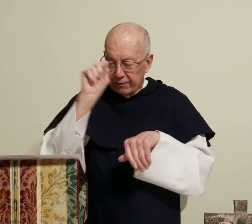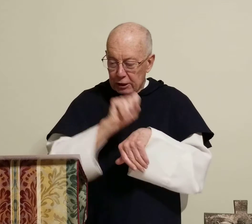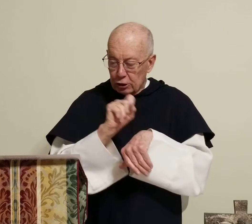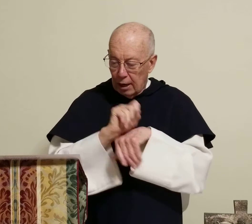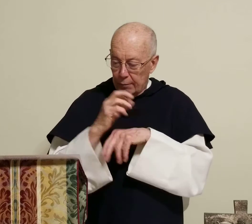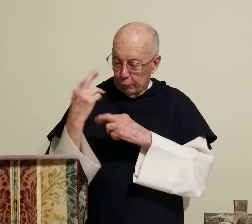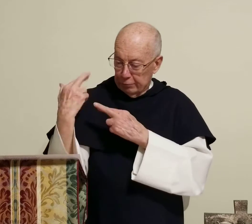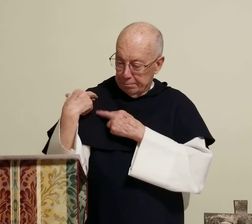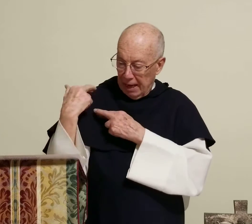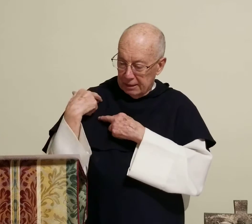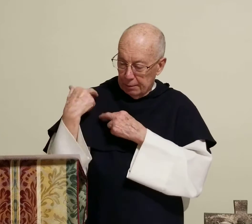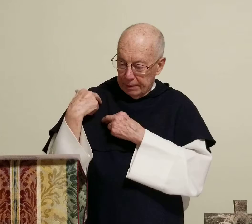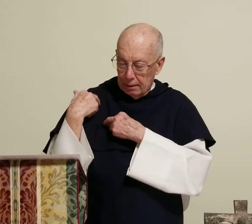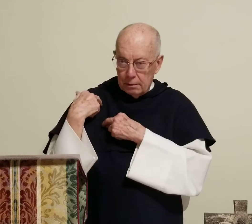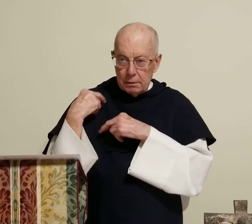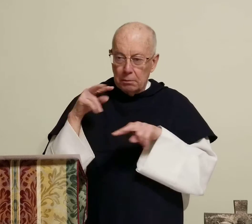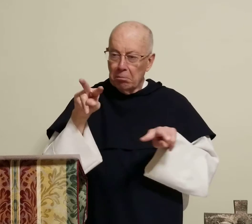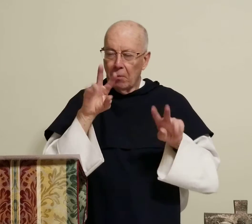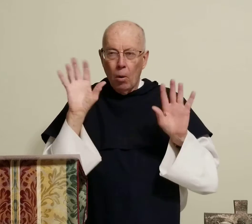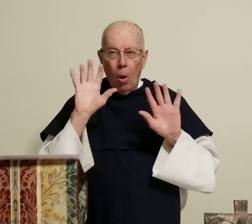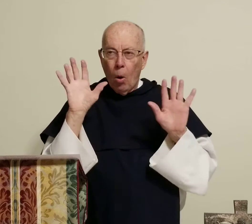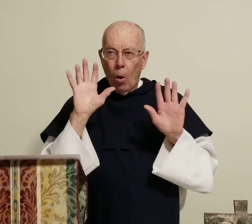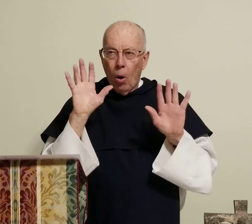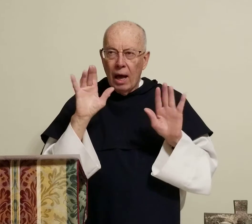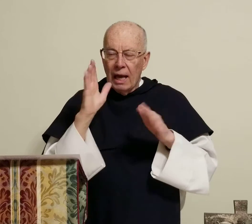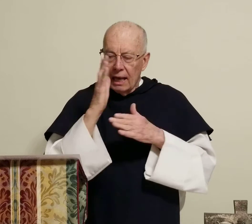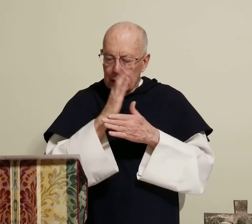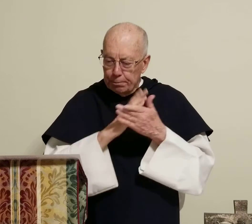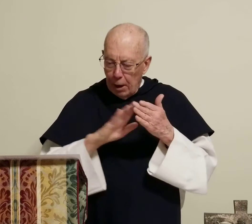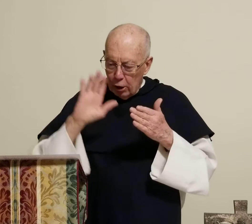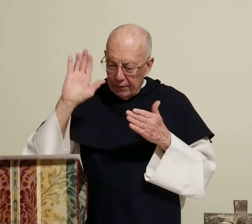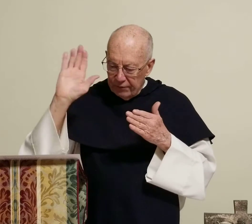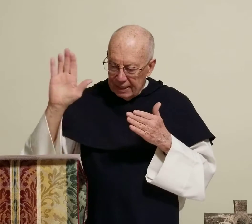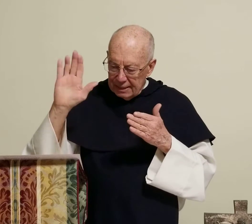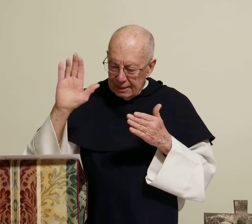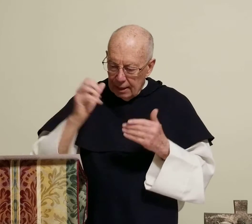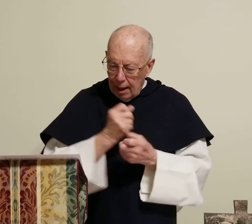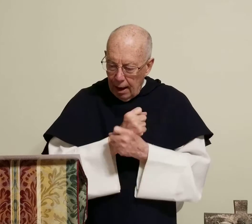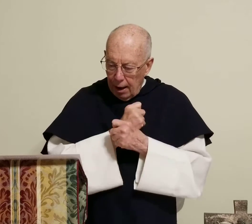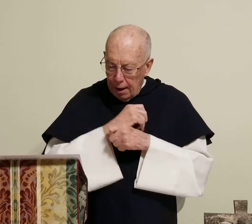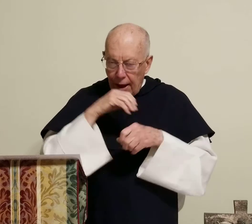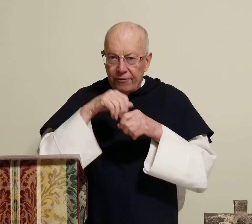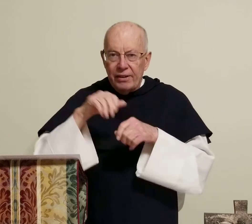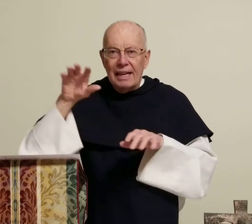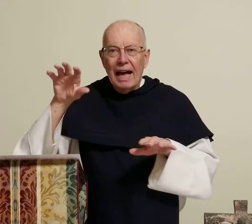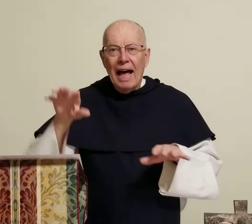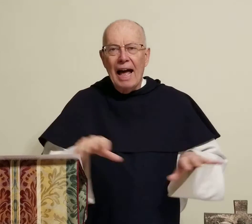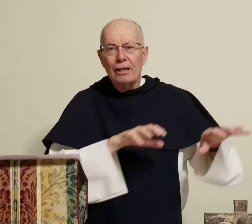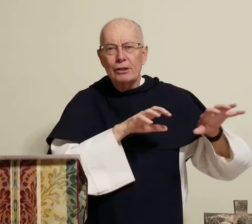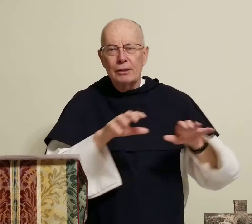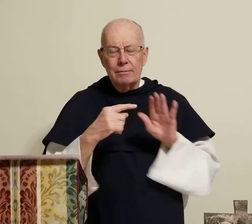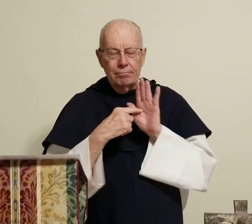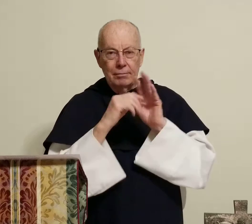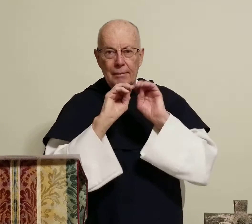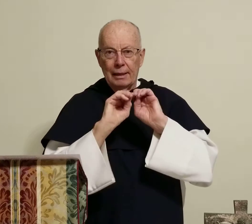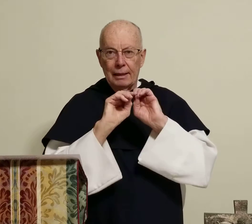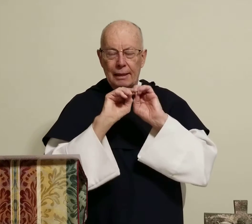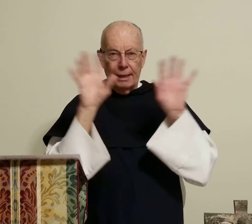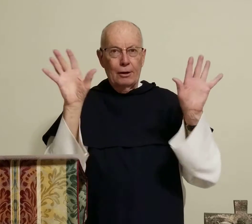His responsibility. It's part of His nothing action girl.